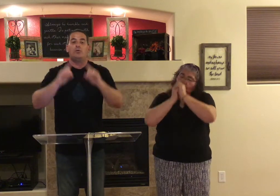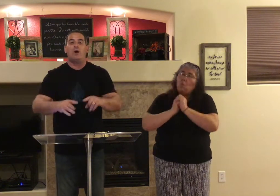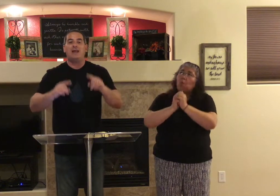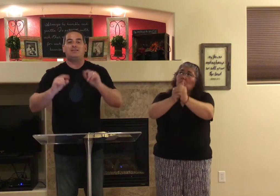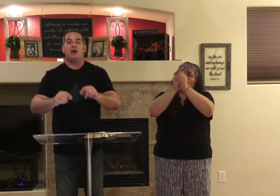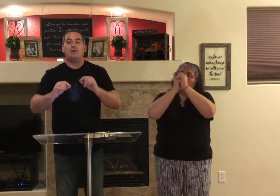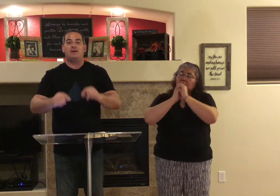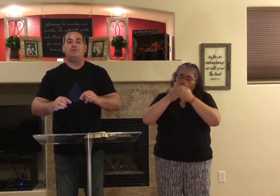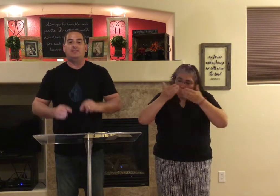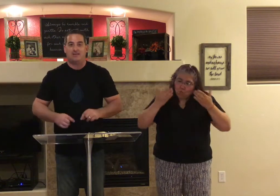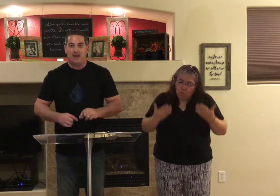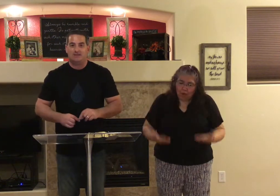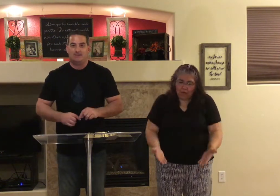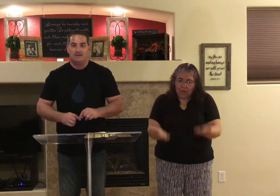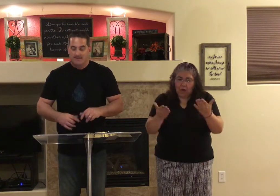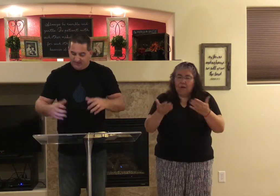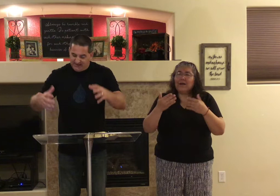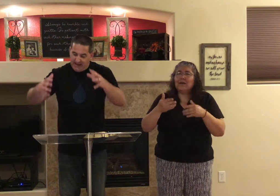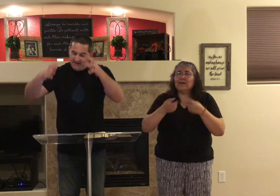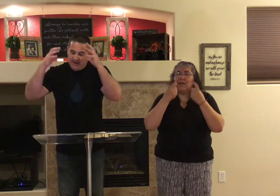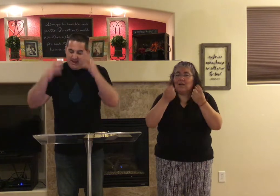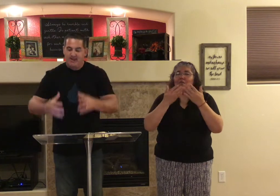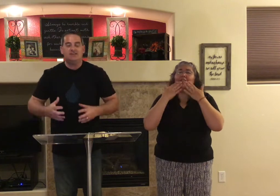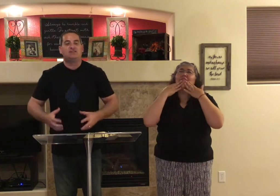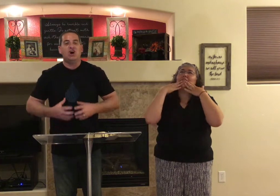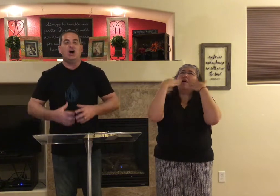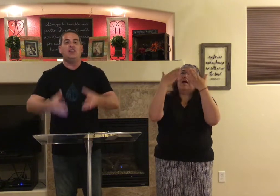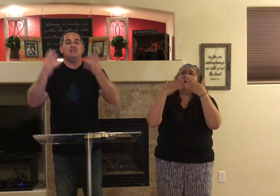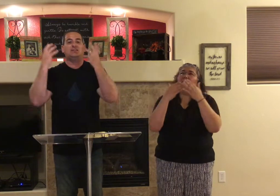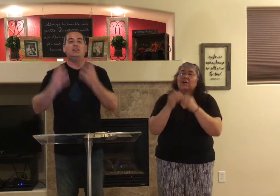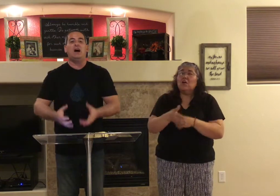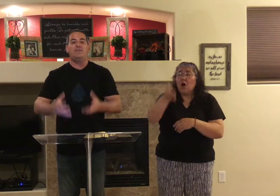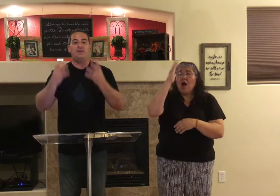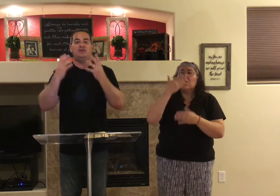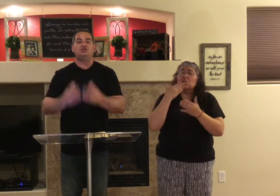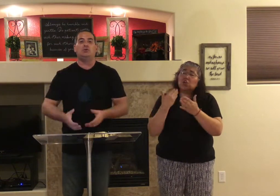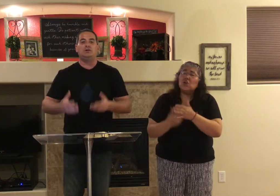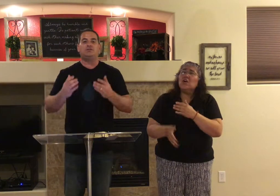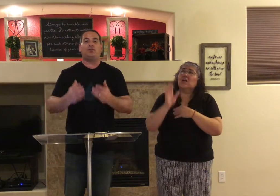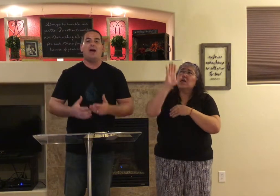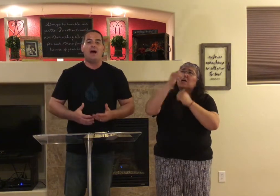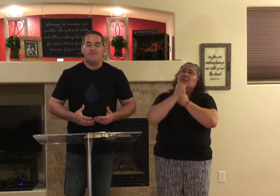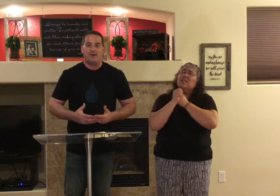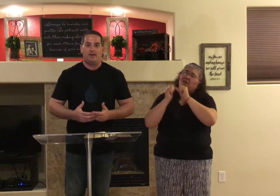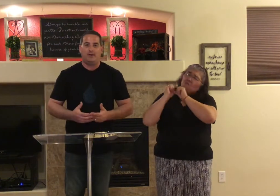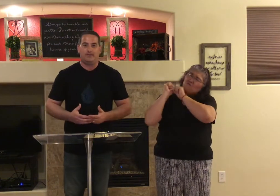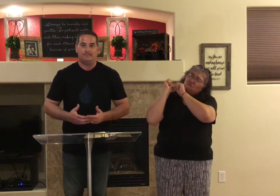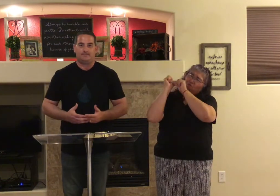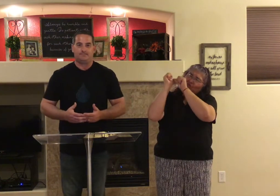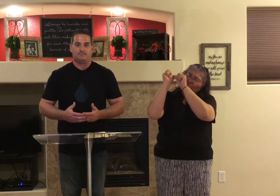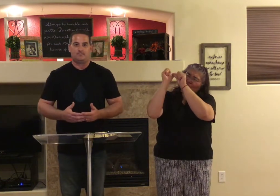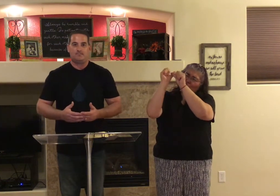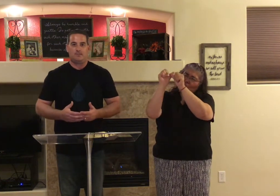God right there, giving thanks, saying, he is good. His love endures forever.